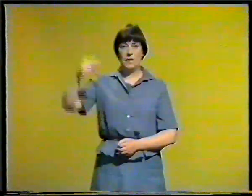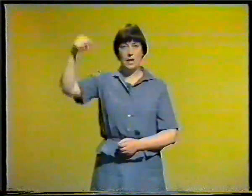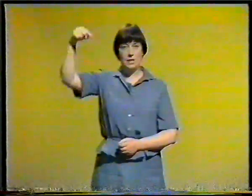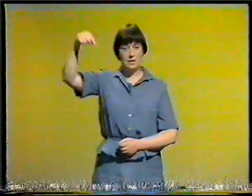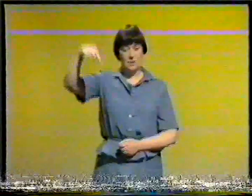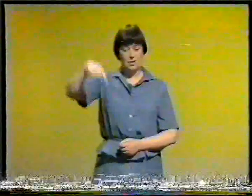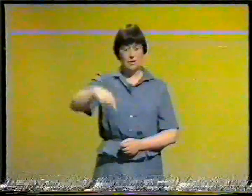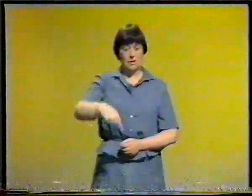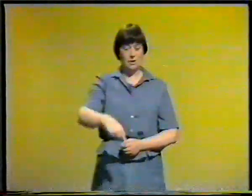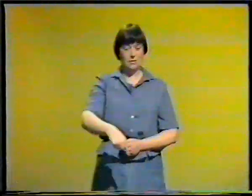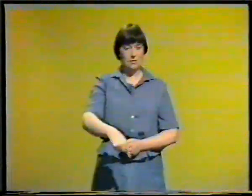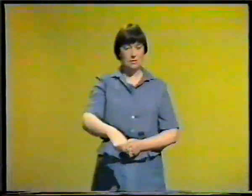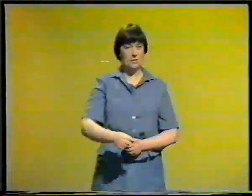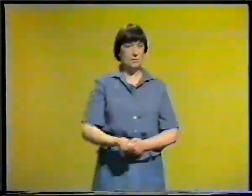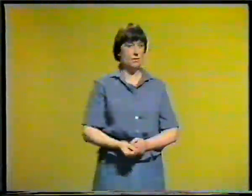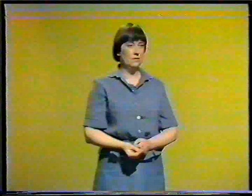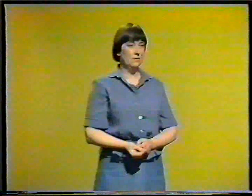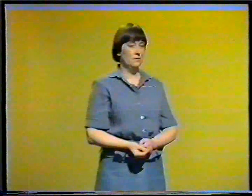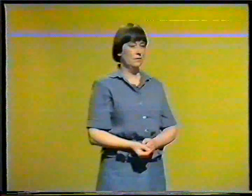And down.